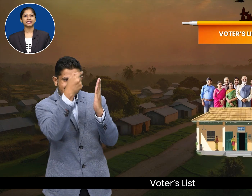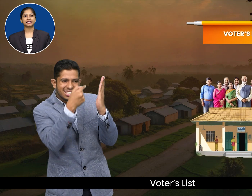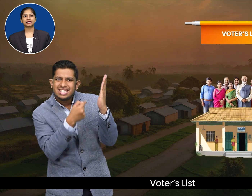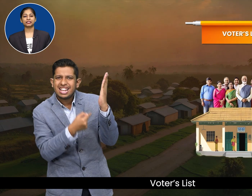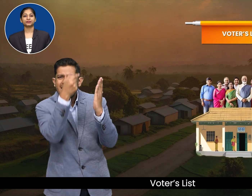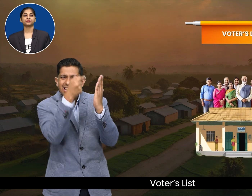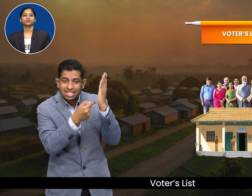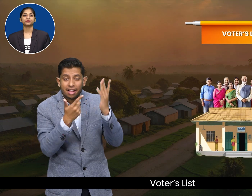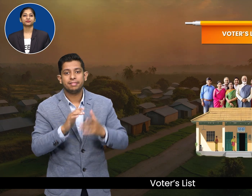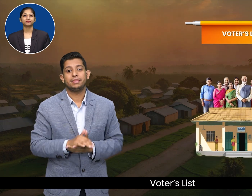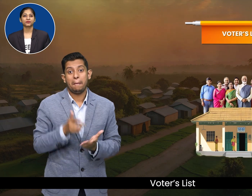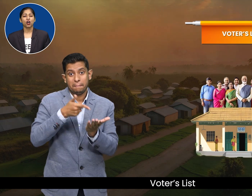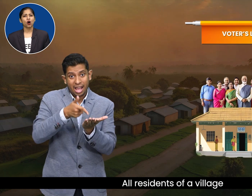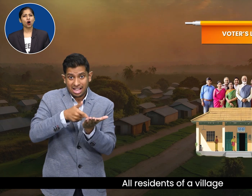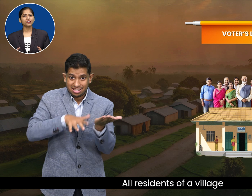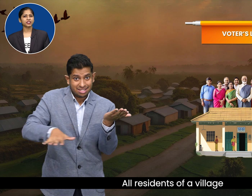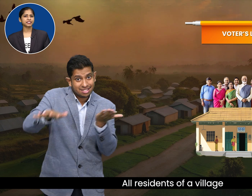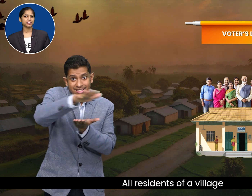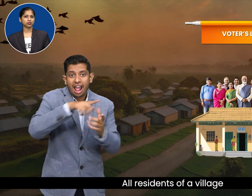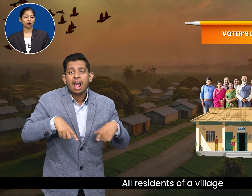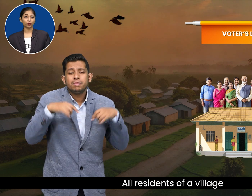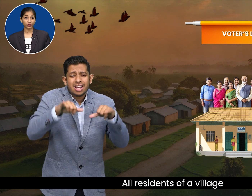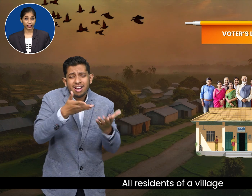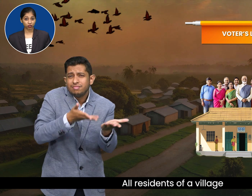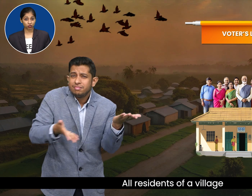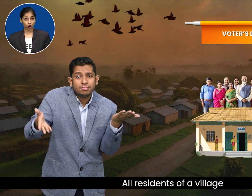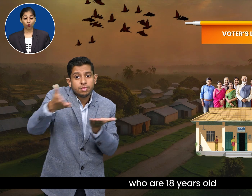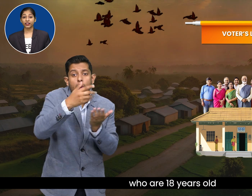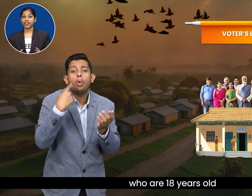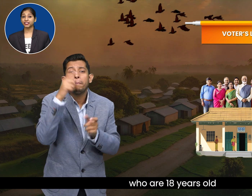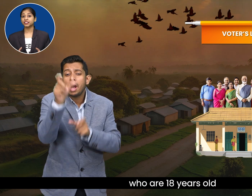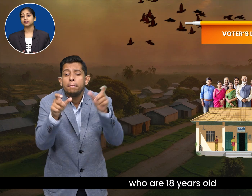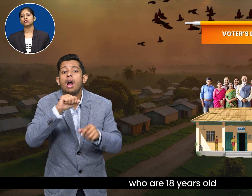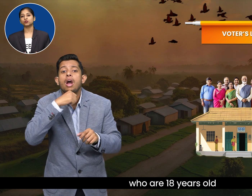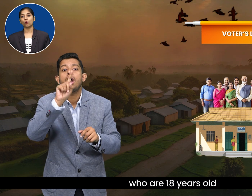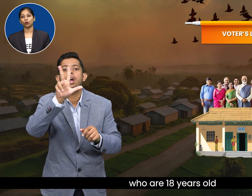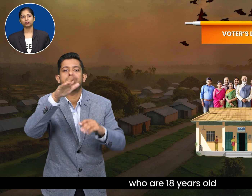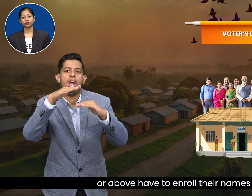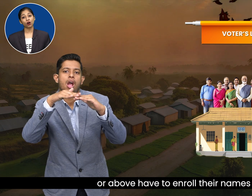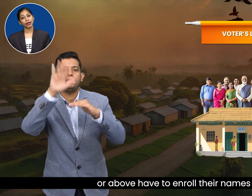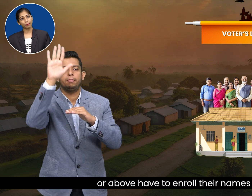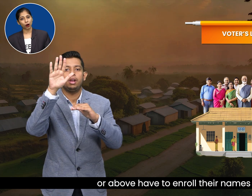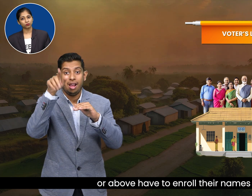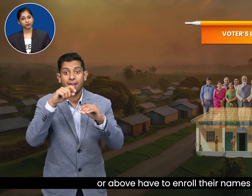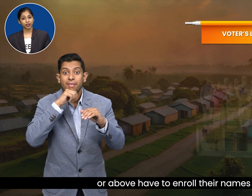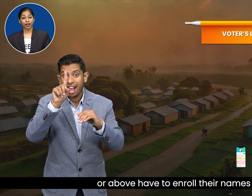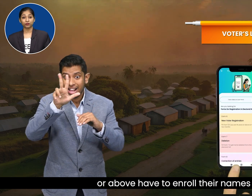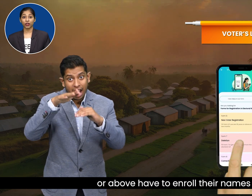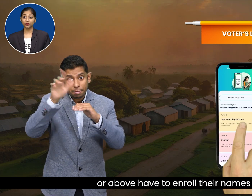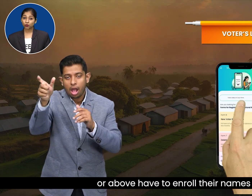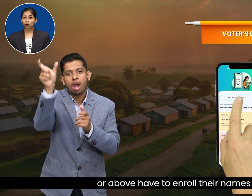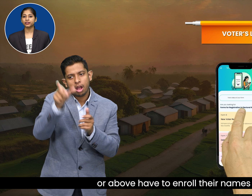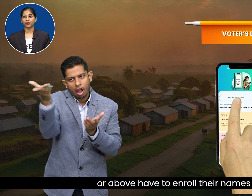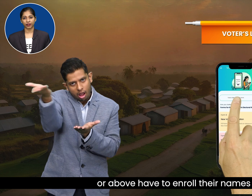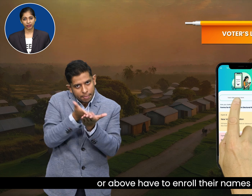Voters list. All residents of a village who are 18 years old or above have